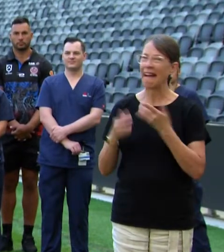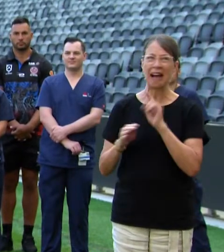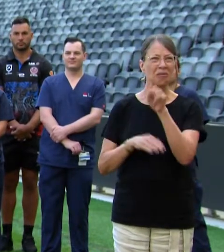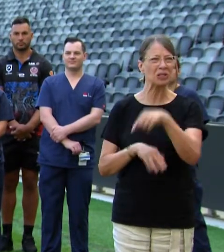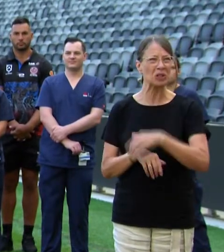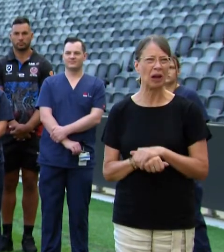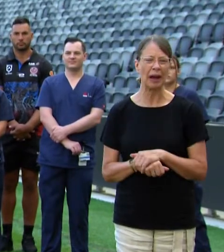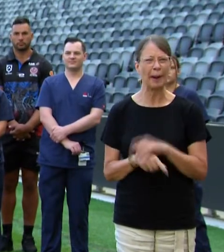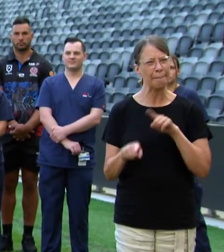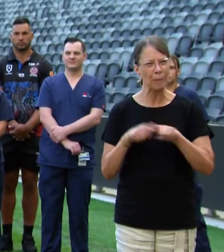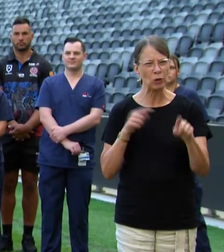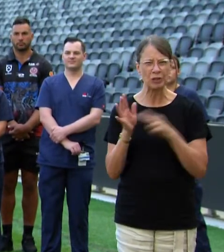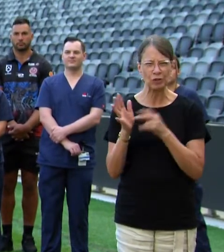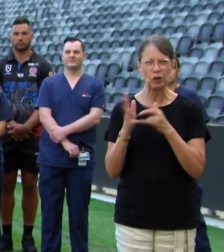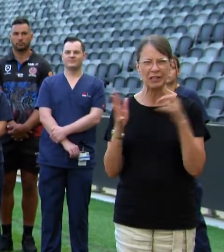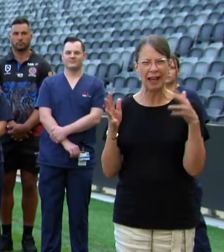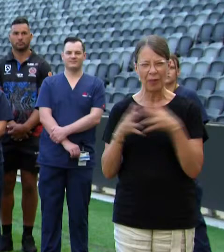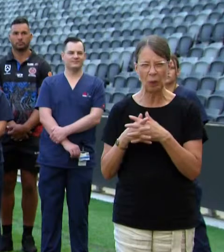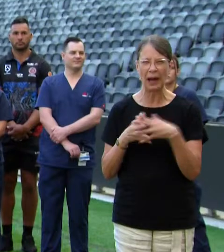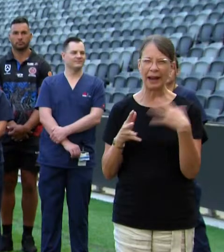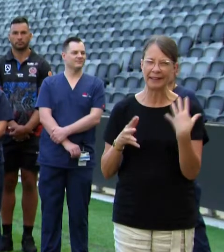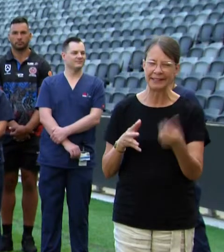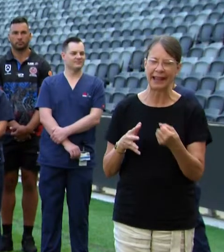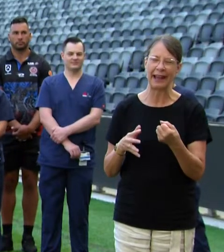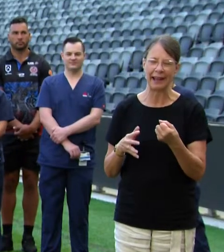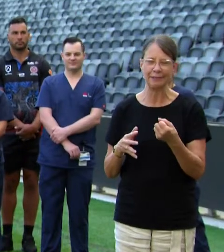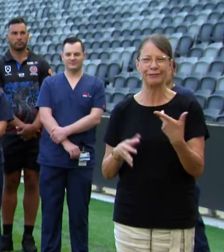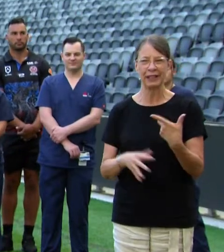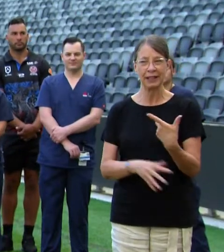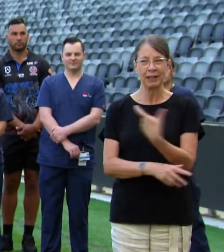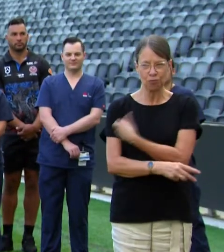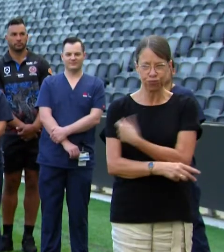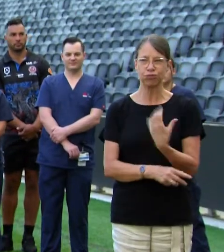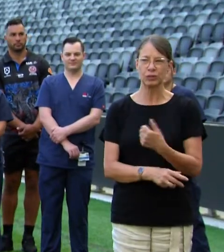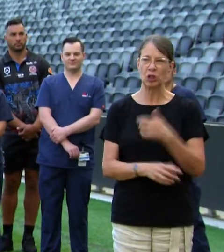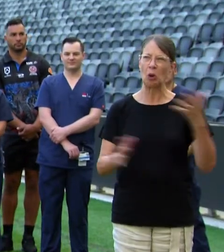vaccinated. There's strong encouragement from all of us to get boosted because we know